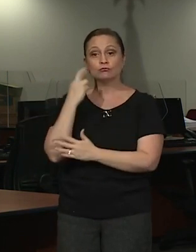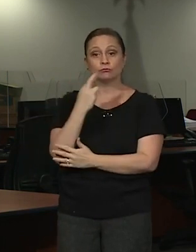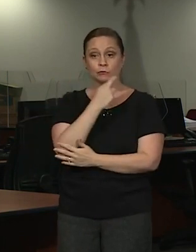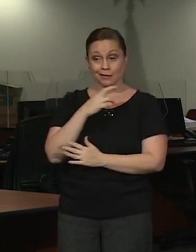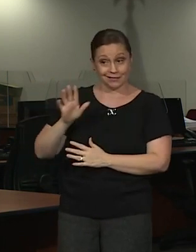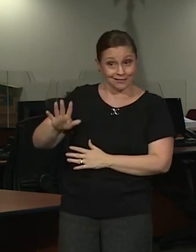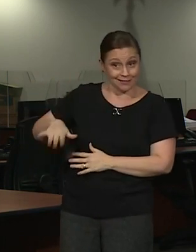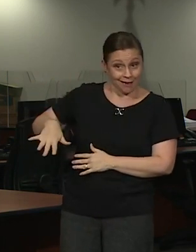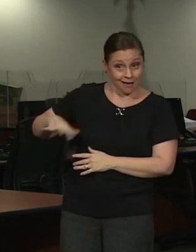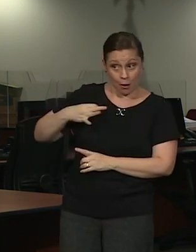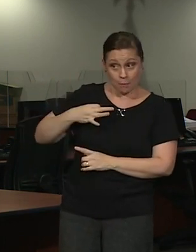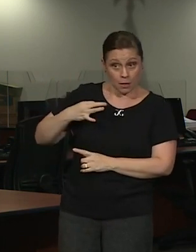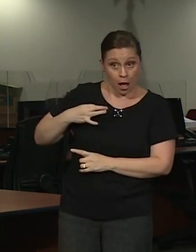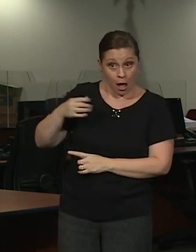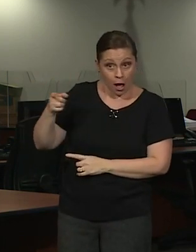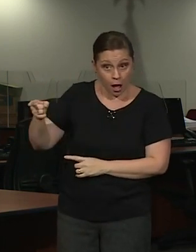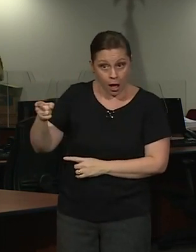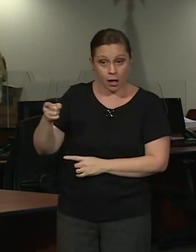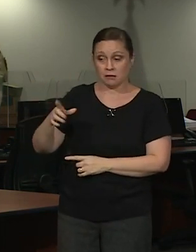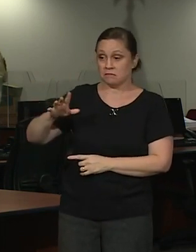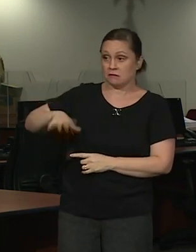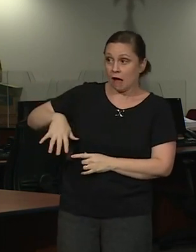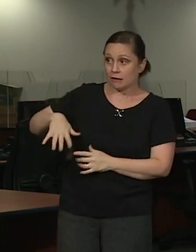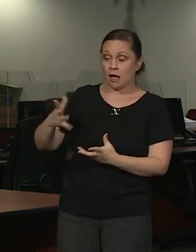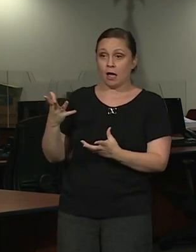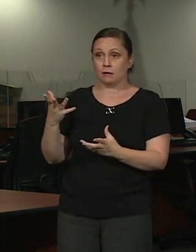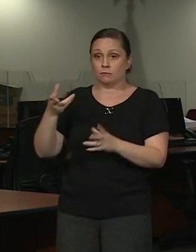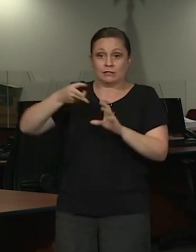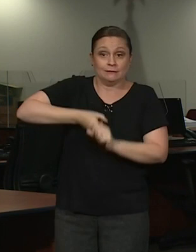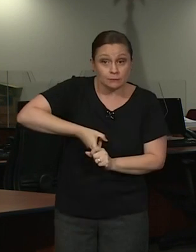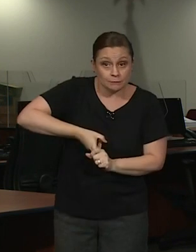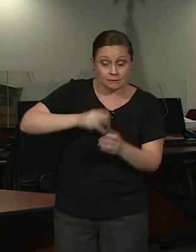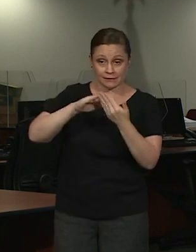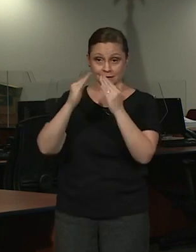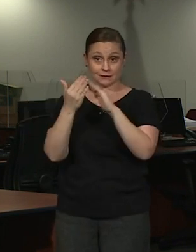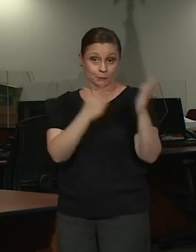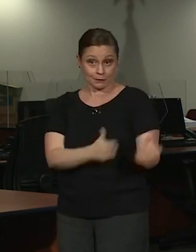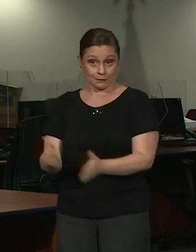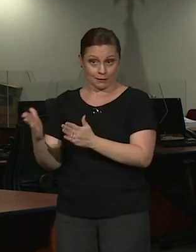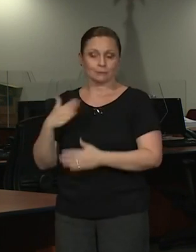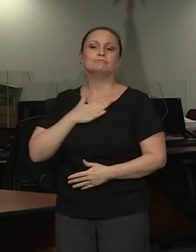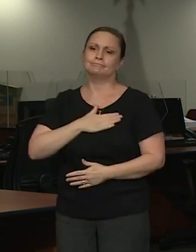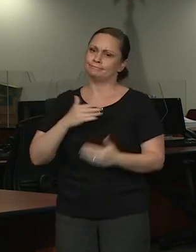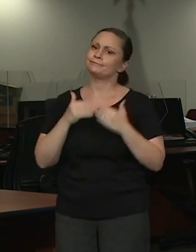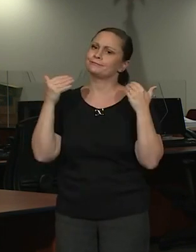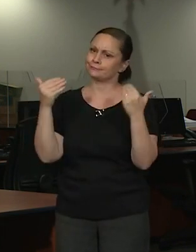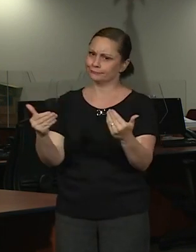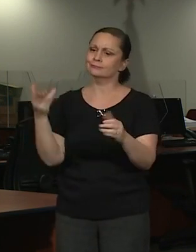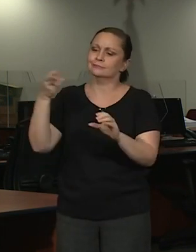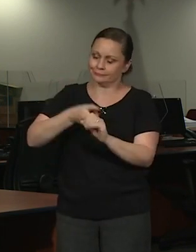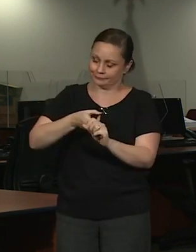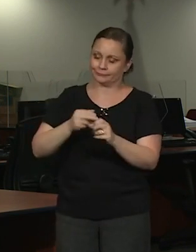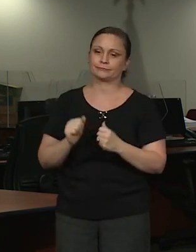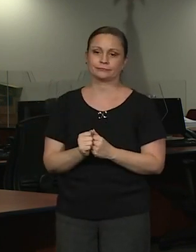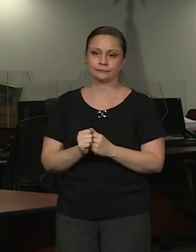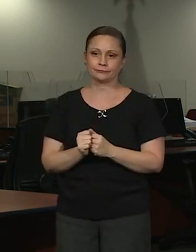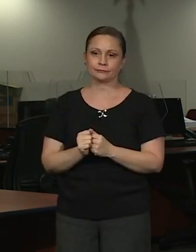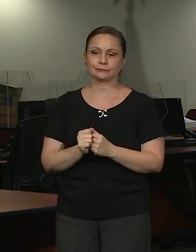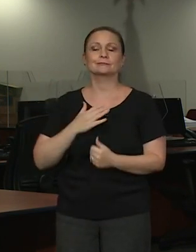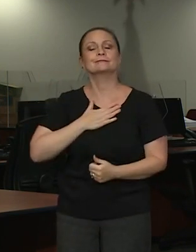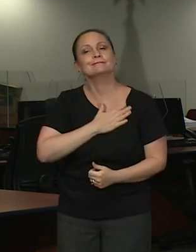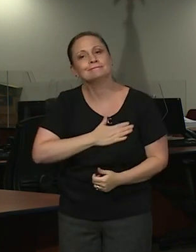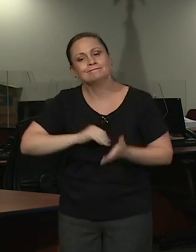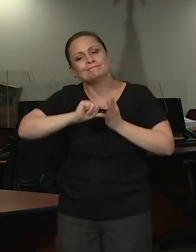yet applied to do that, or you're not participating in one of the city plans, do so. Again, wear your